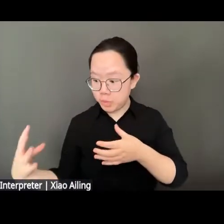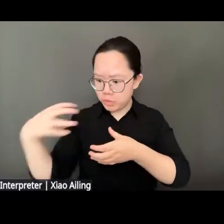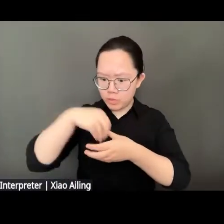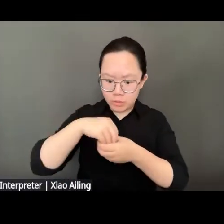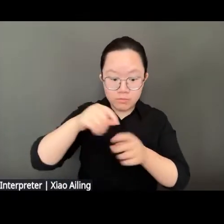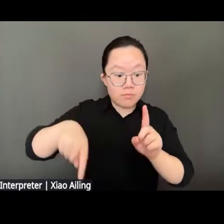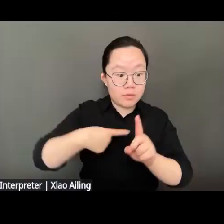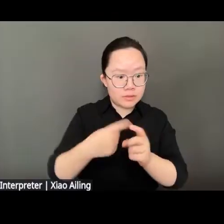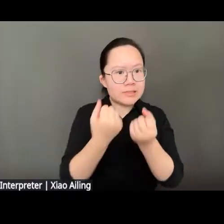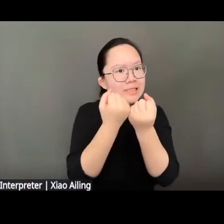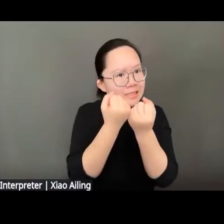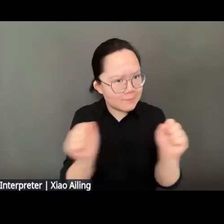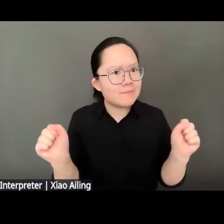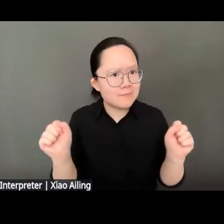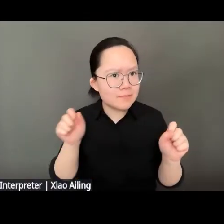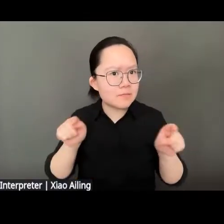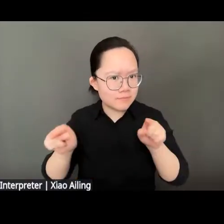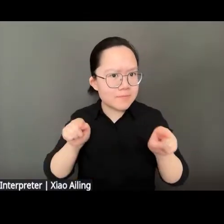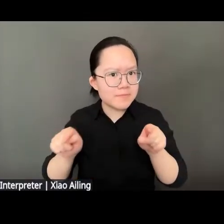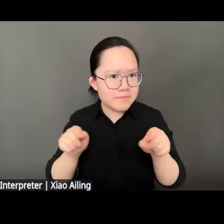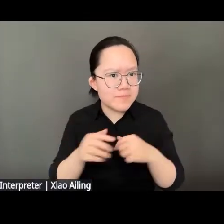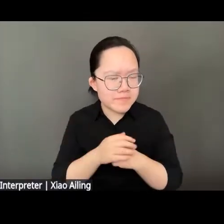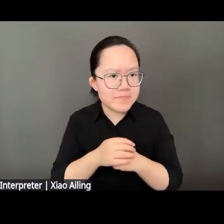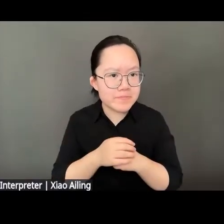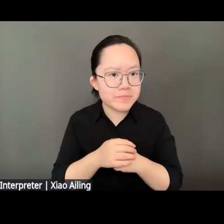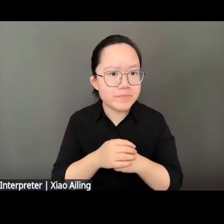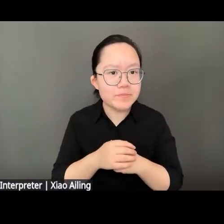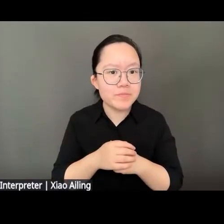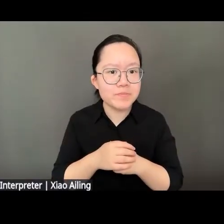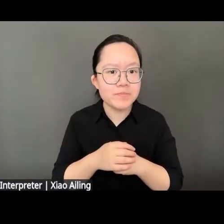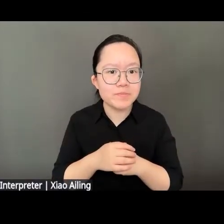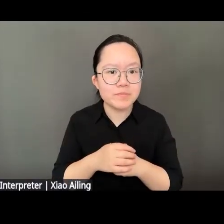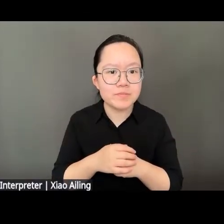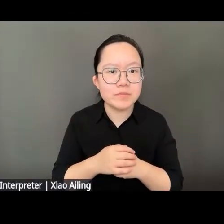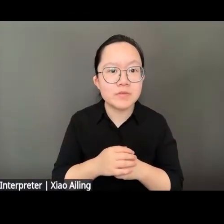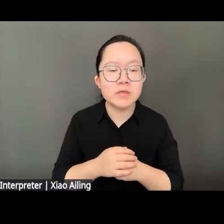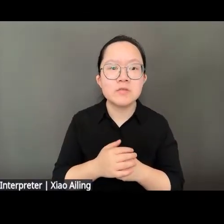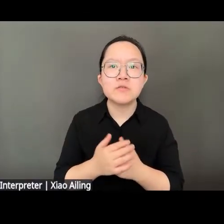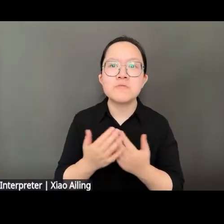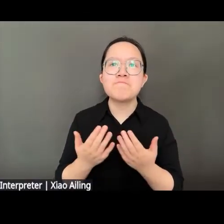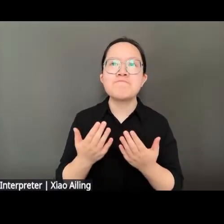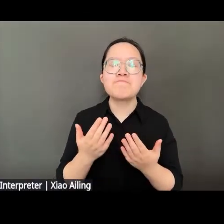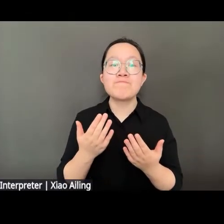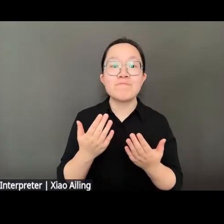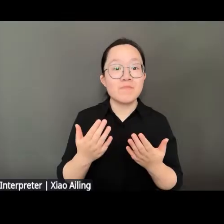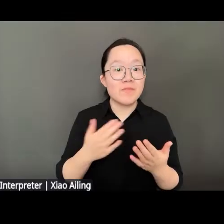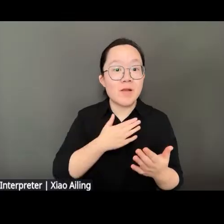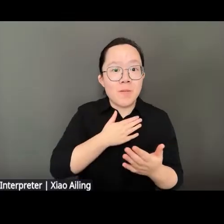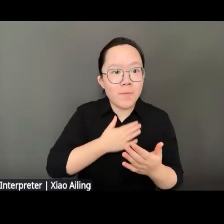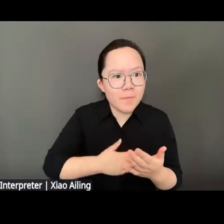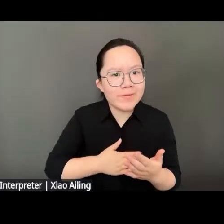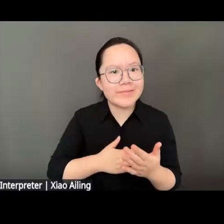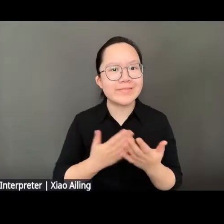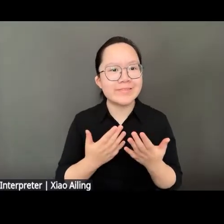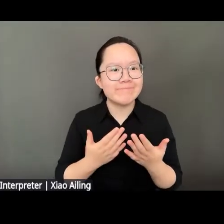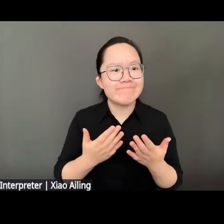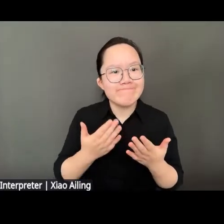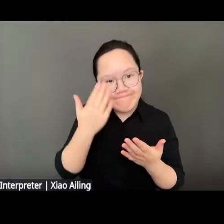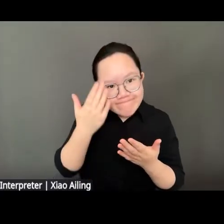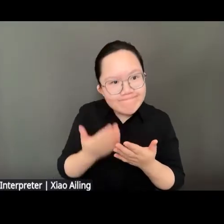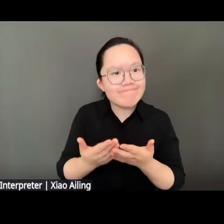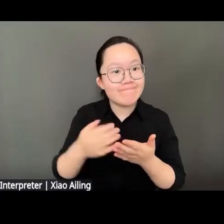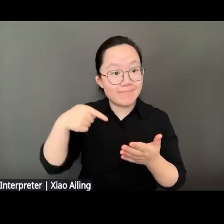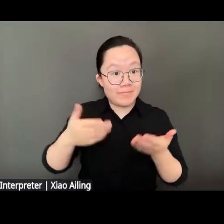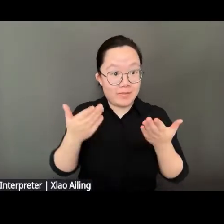from it. So I'm just going to pause to recognize our consortium partners right now.